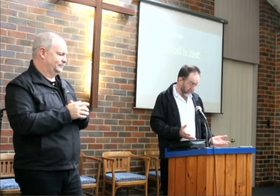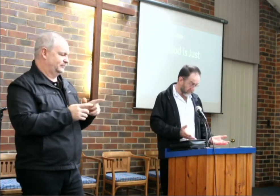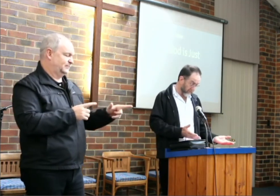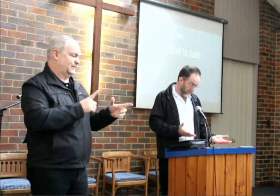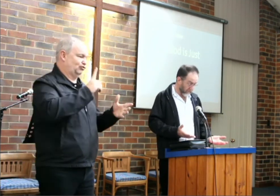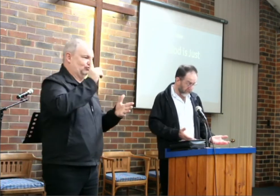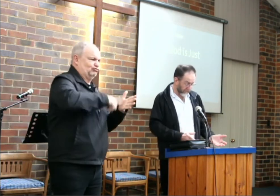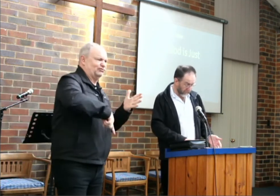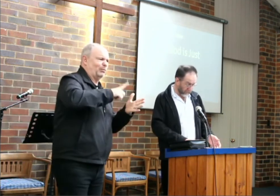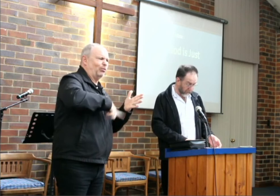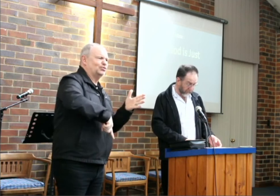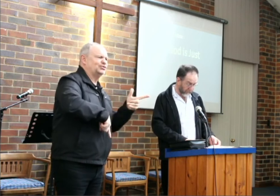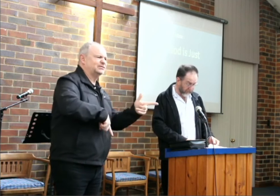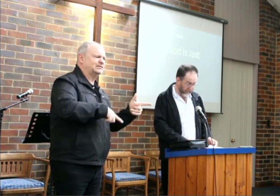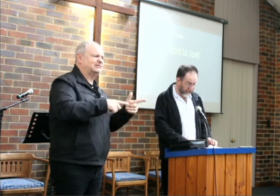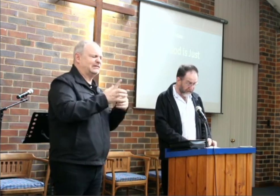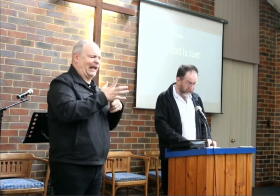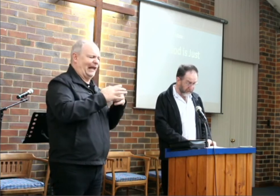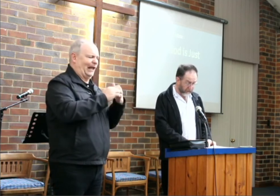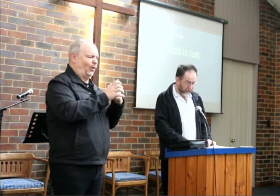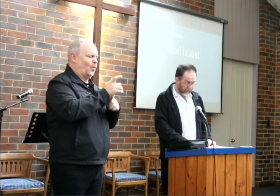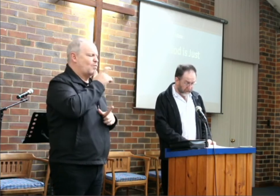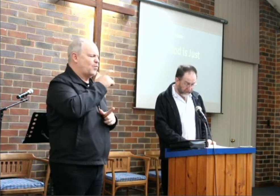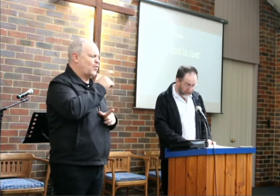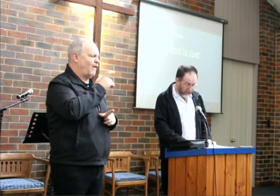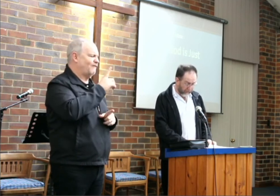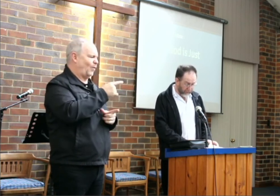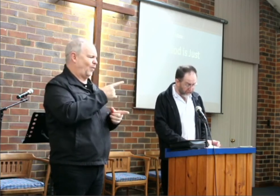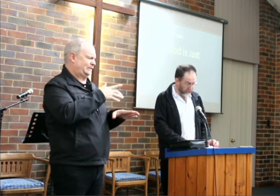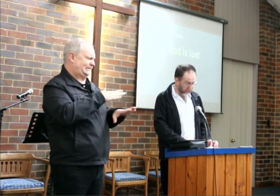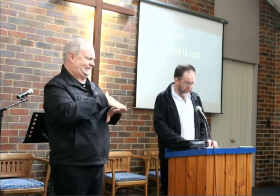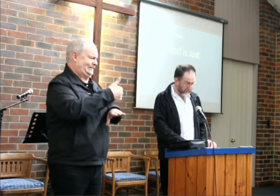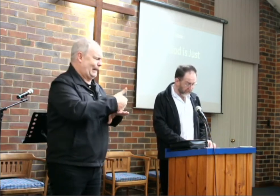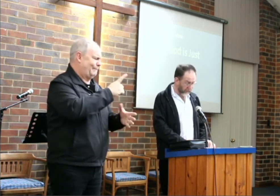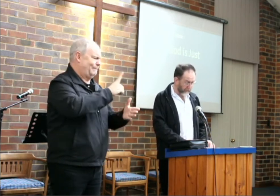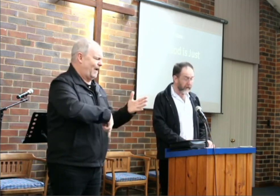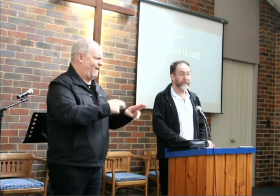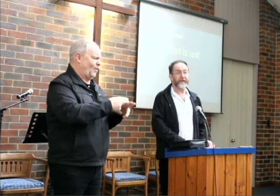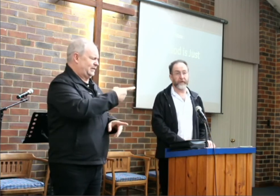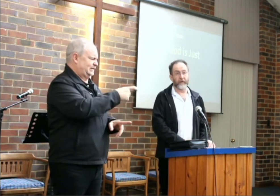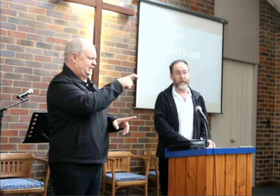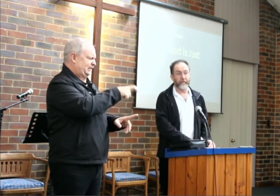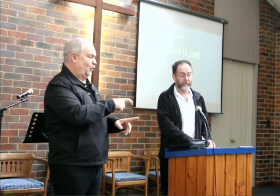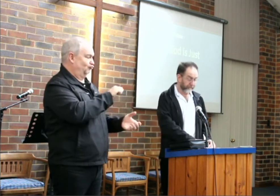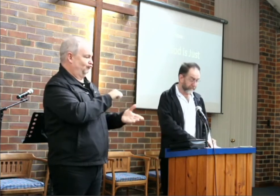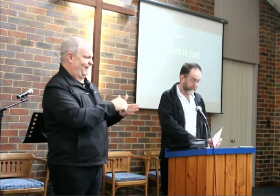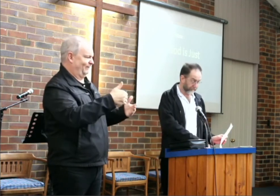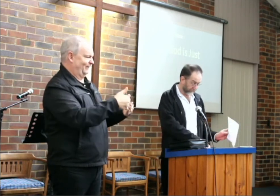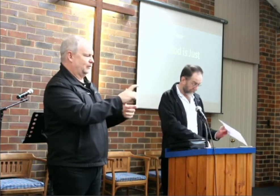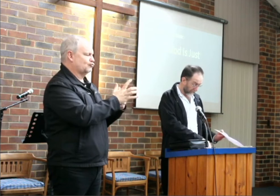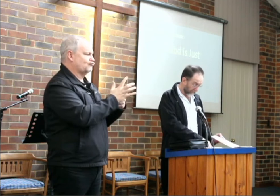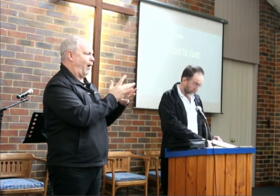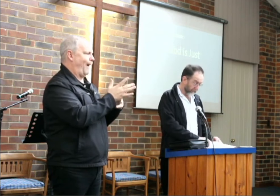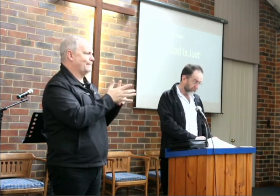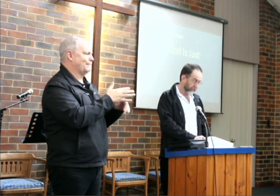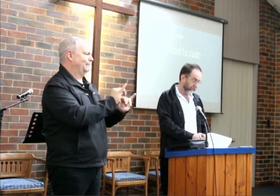Retribution is the legal word, refers to the act of setting a punishment for someone that fits the crime.